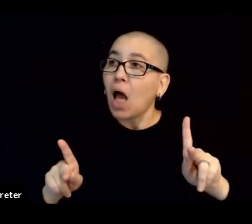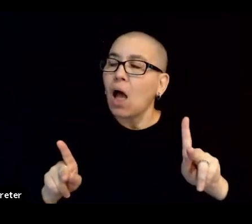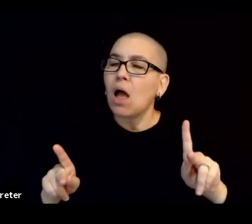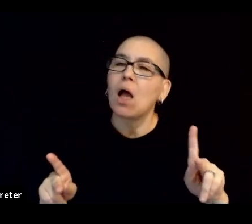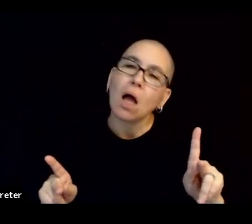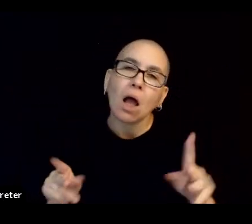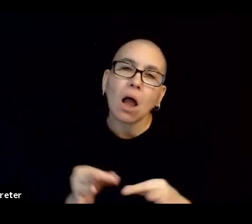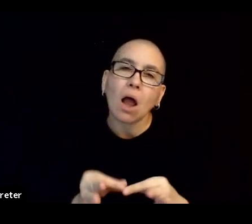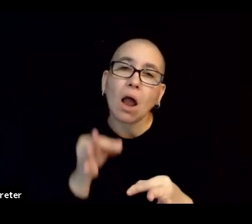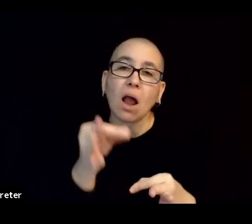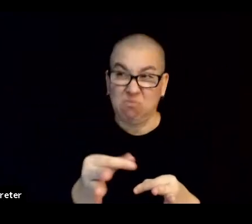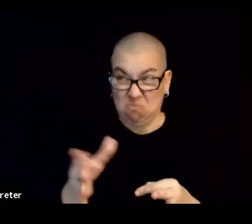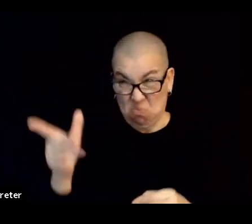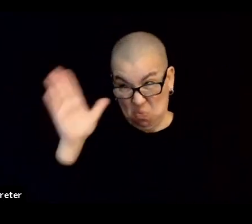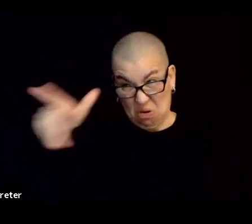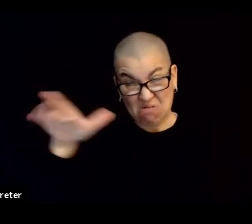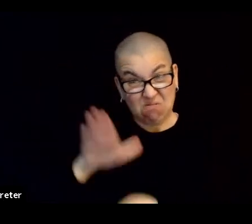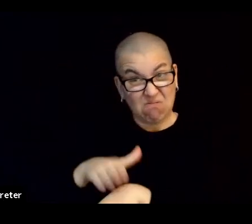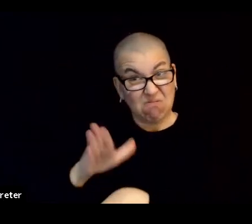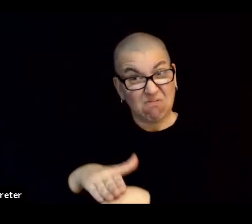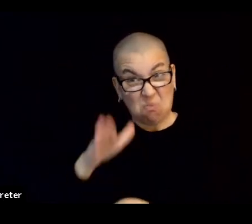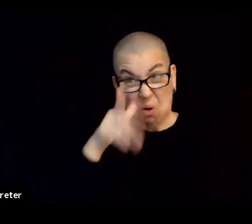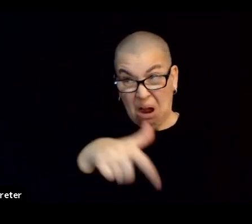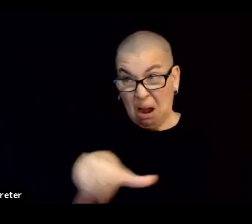month. What do you say to them?